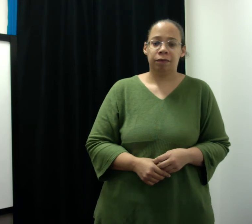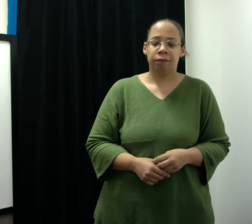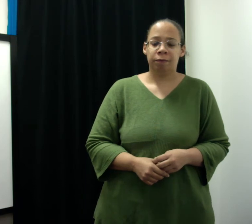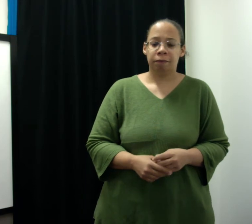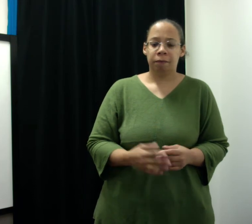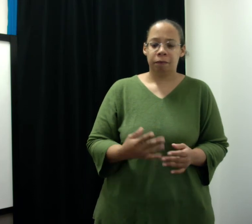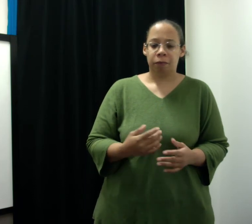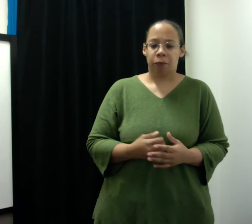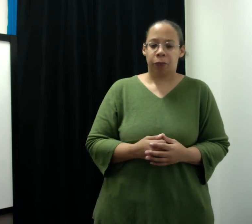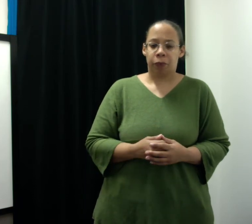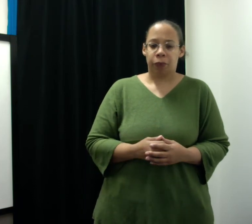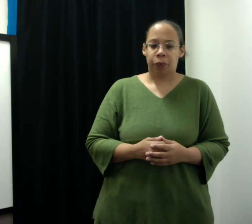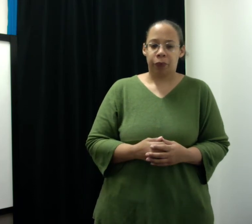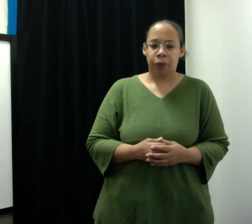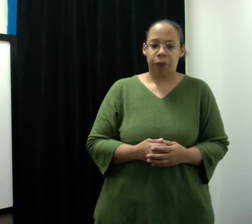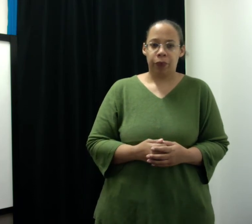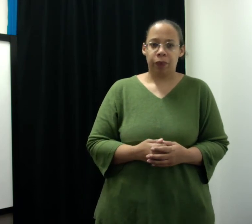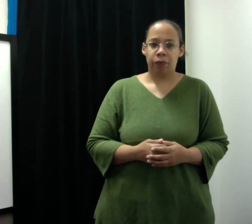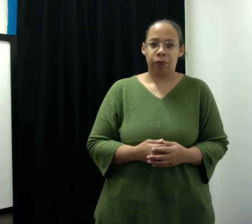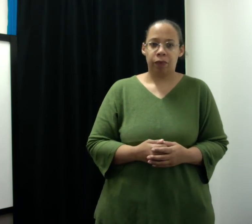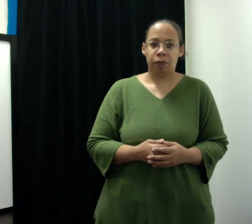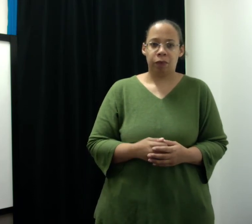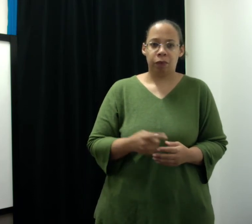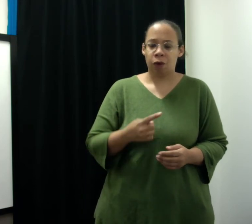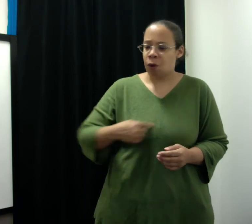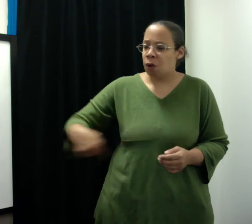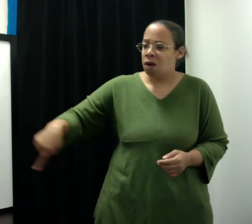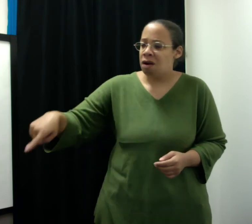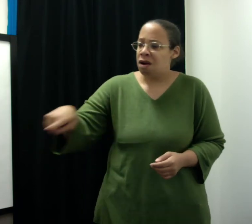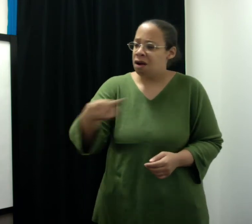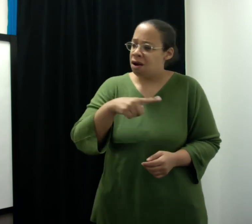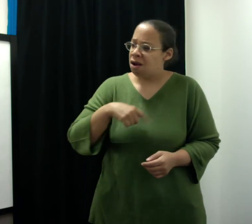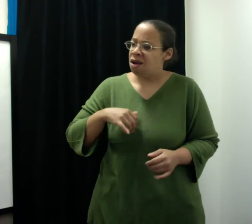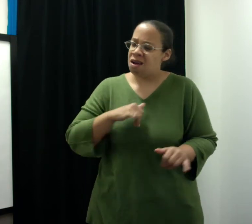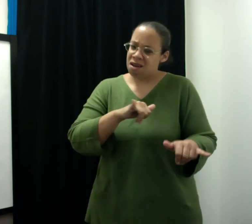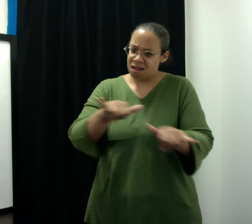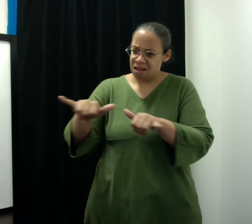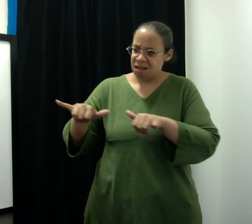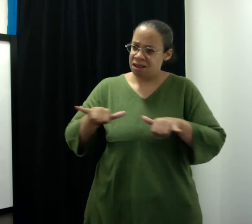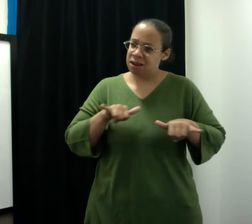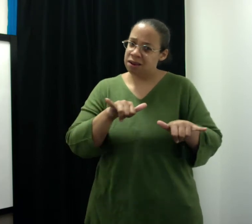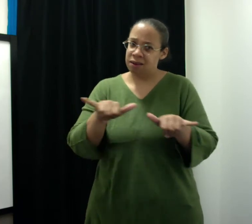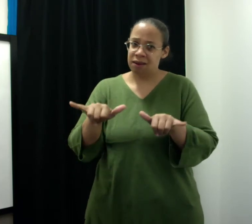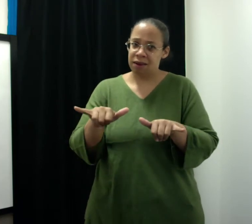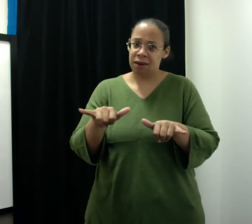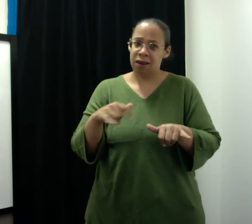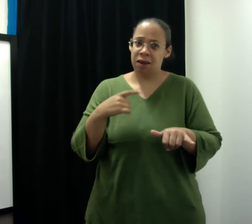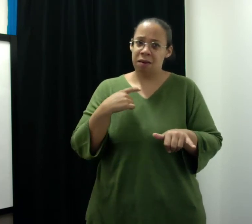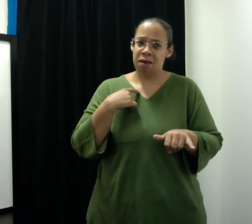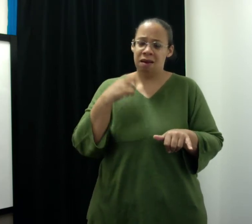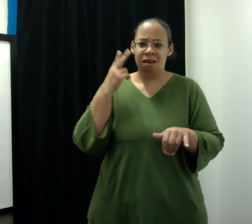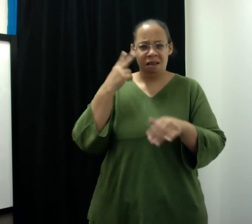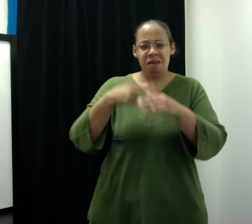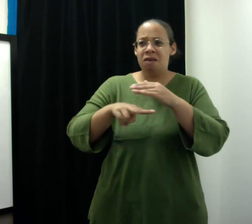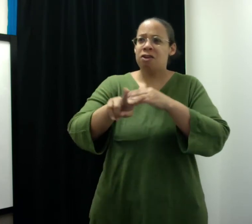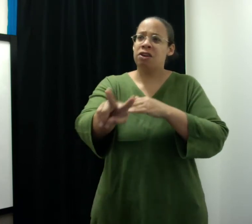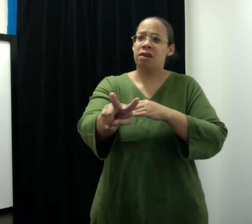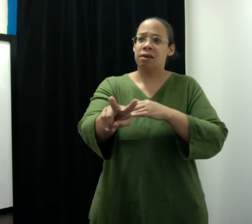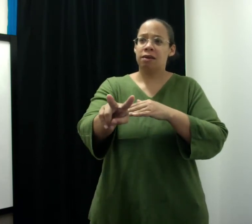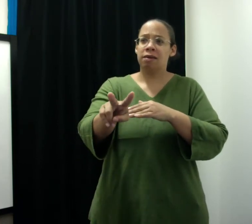we're all made of the same building unit, is that I can see a future where the barriers between people all come